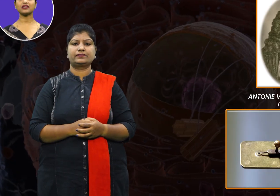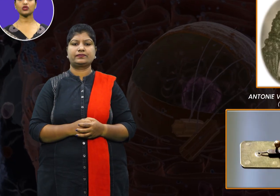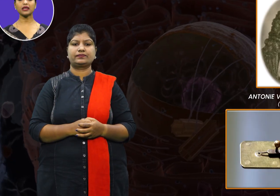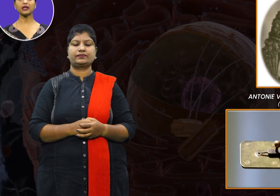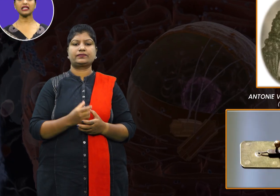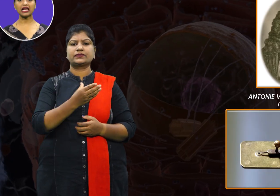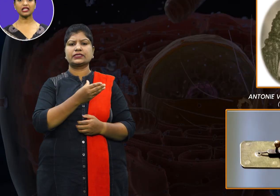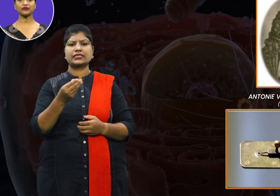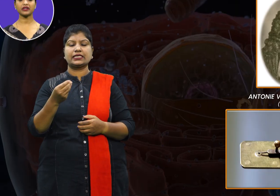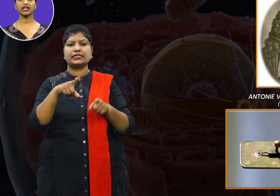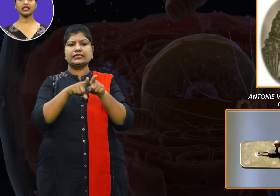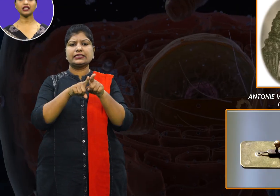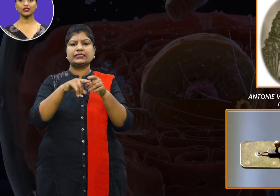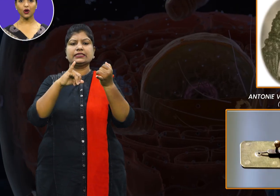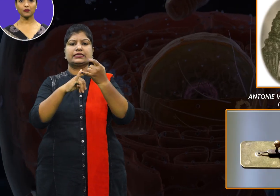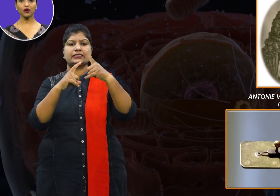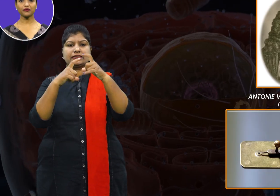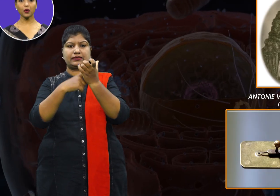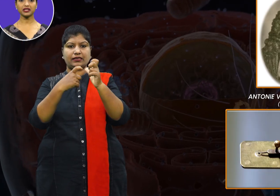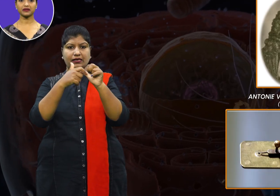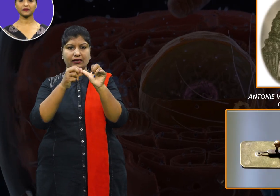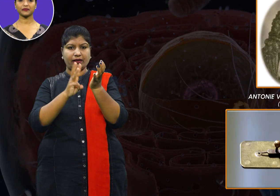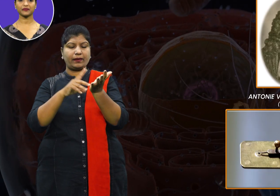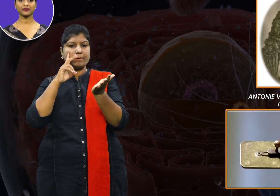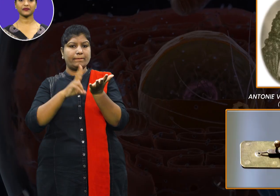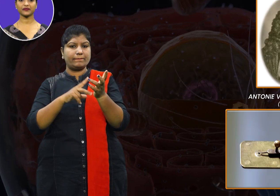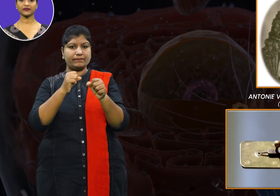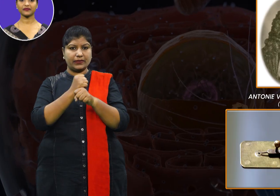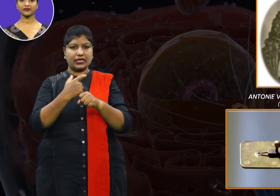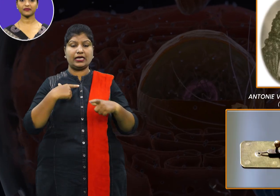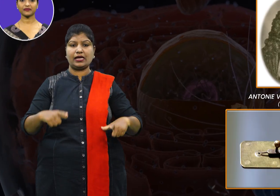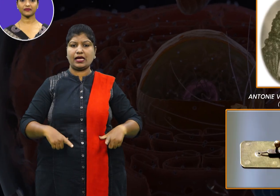and the streaming life in a drop of water.